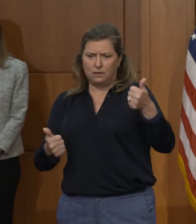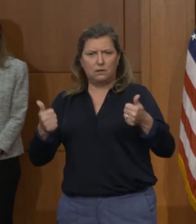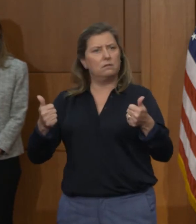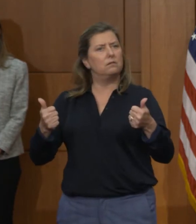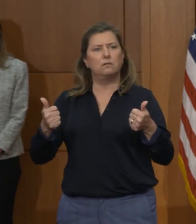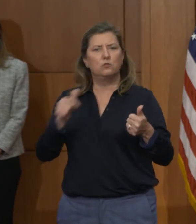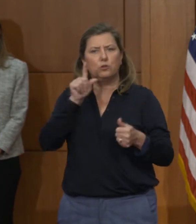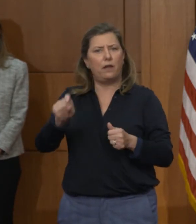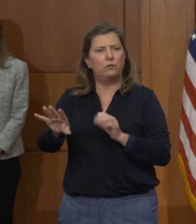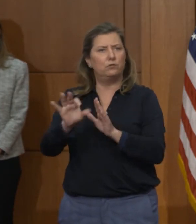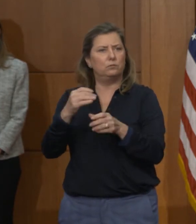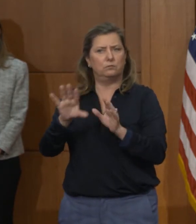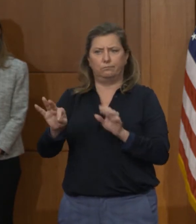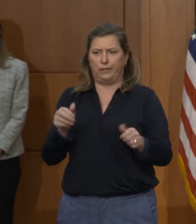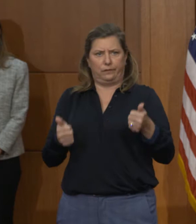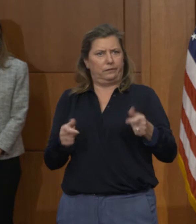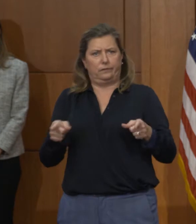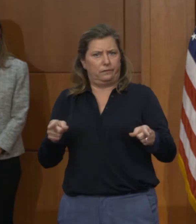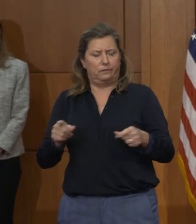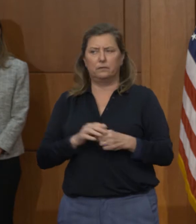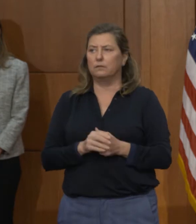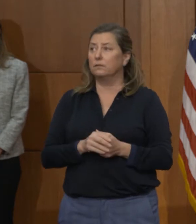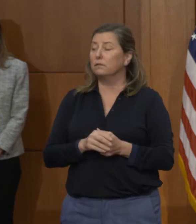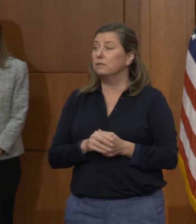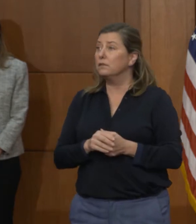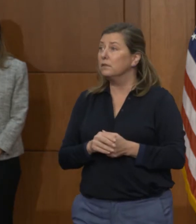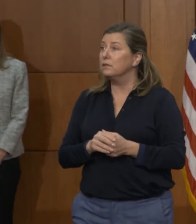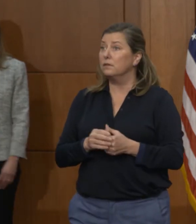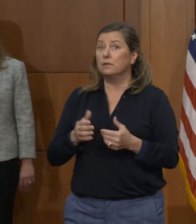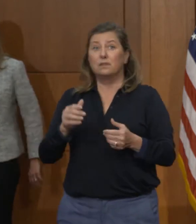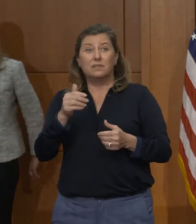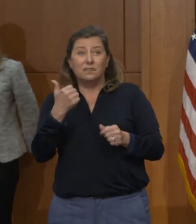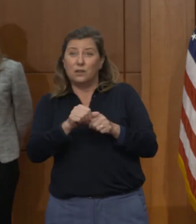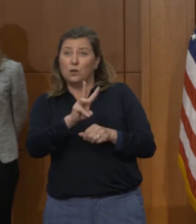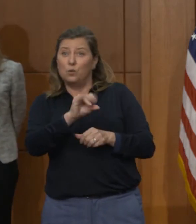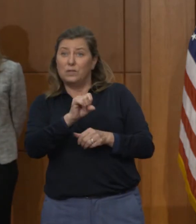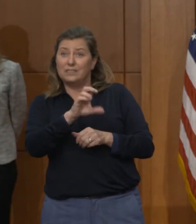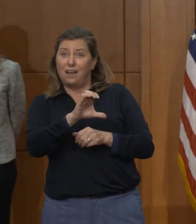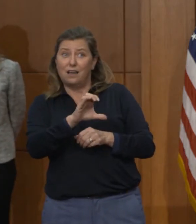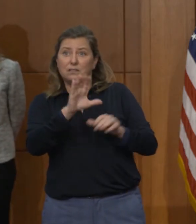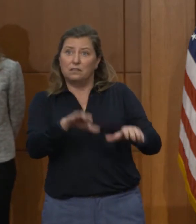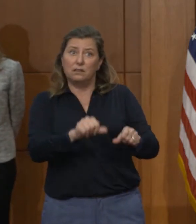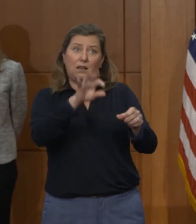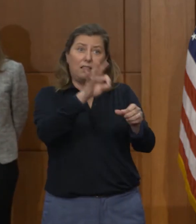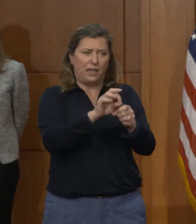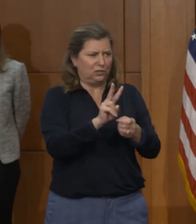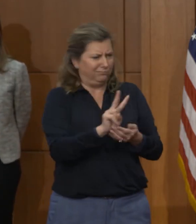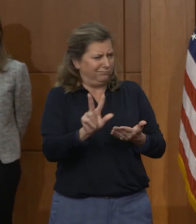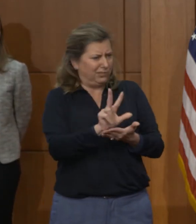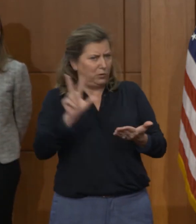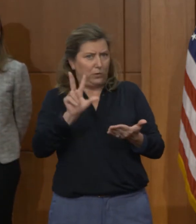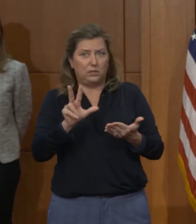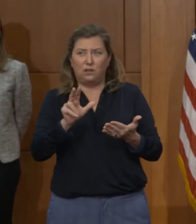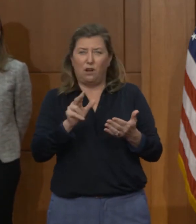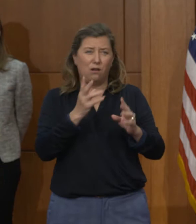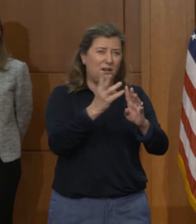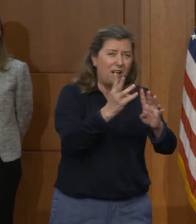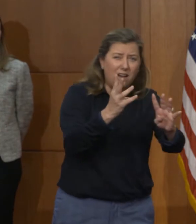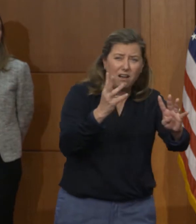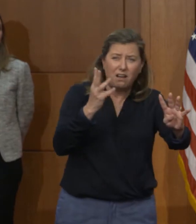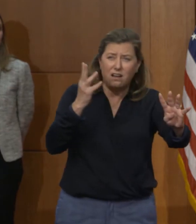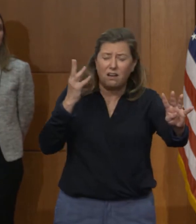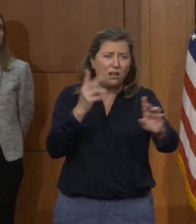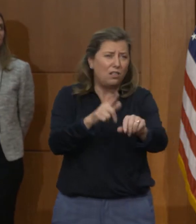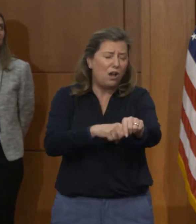we want in Virginia is a scene like what we saw when Wisconsin held an election a few weeks ago. People waiting